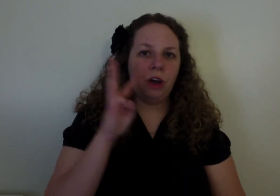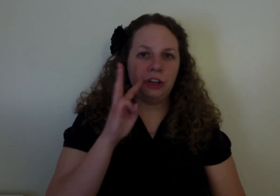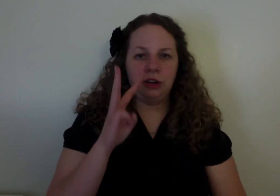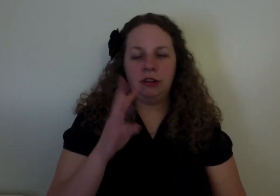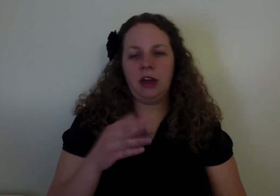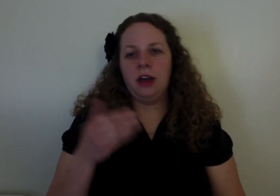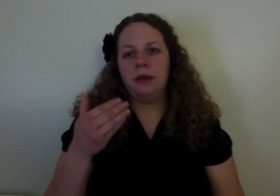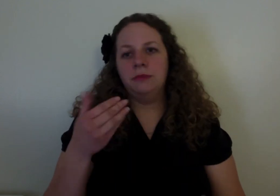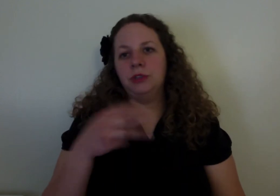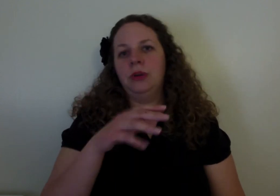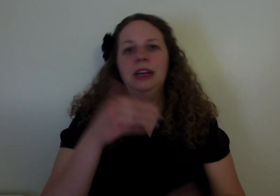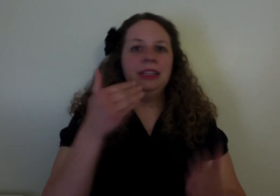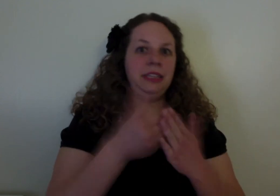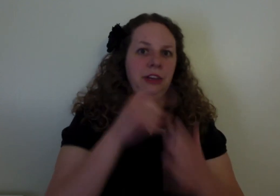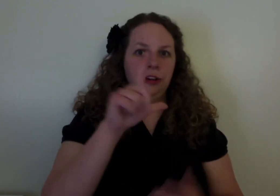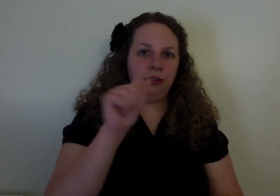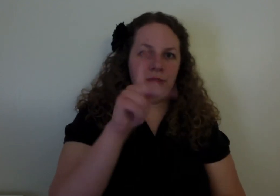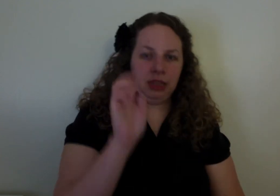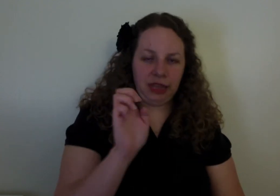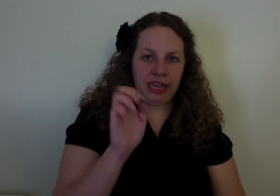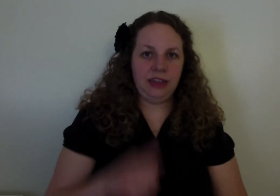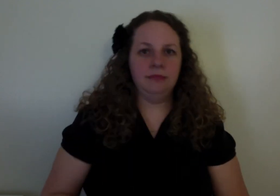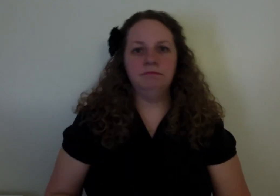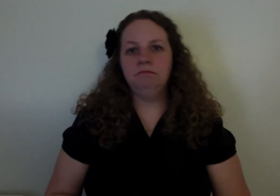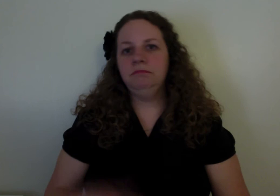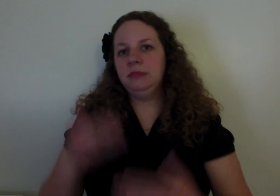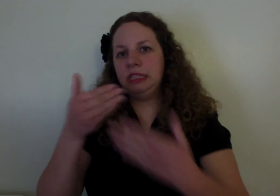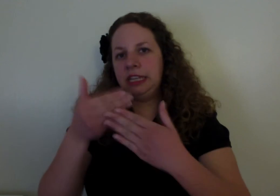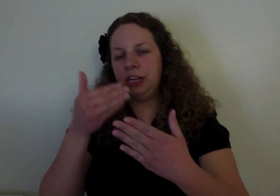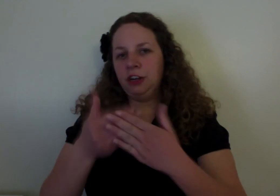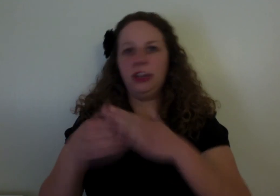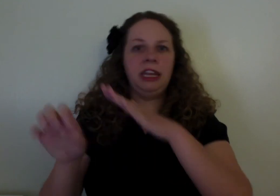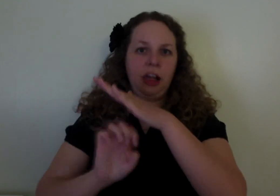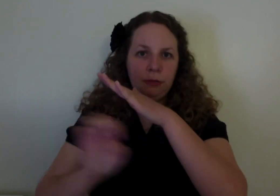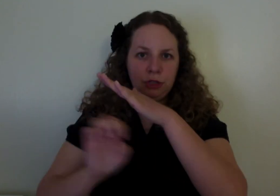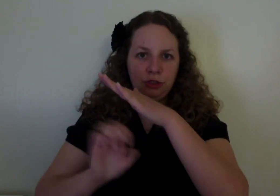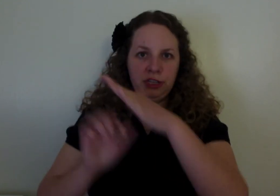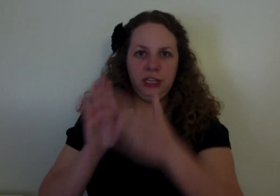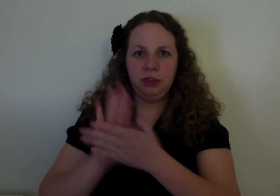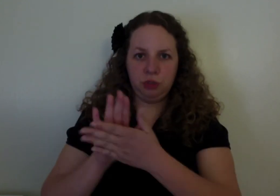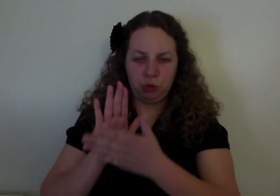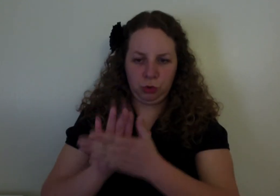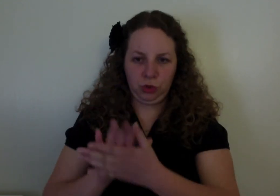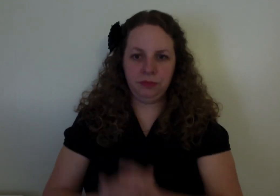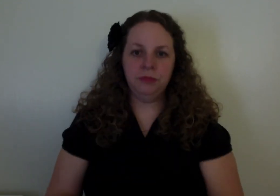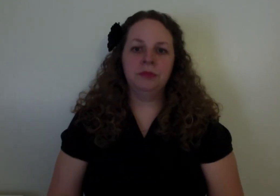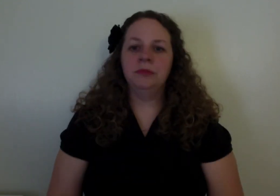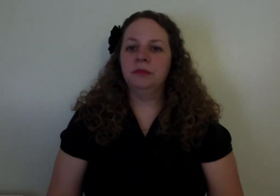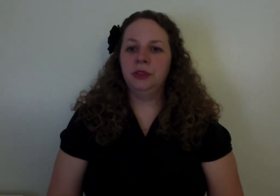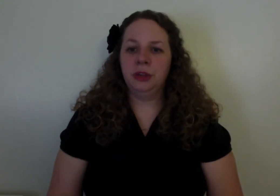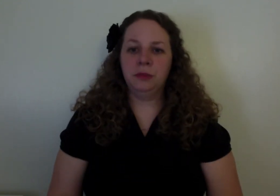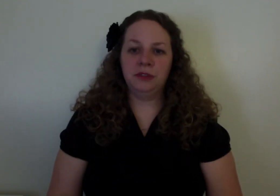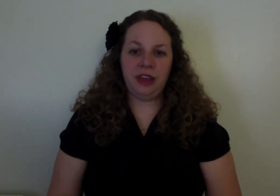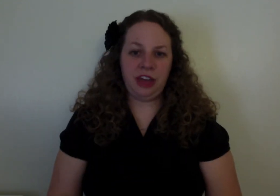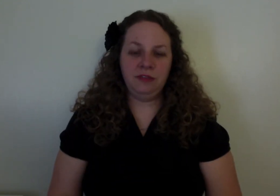water, so near lake, near an elementary school. You can provide that